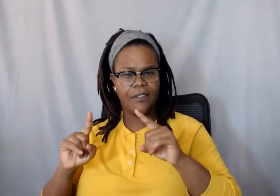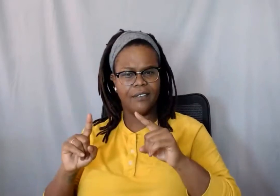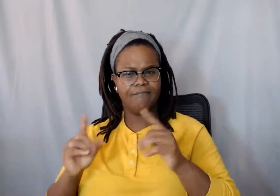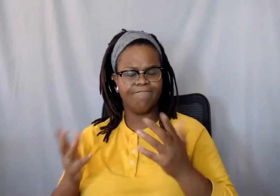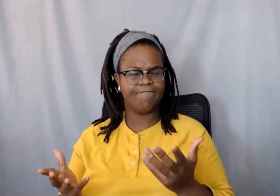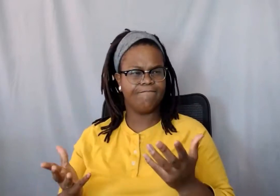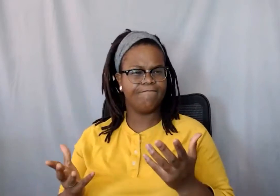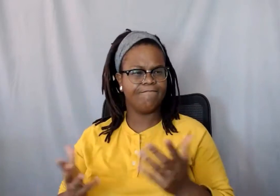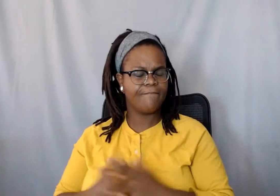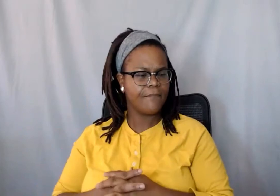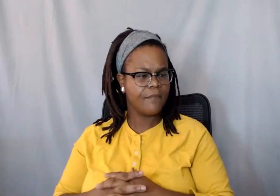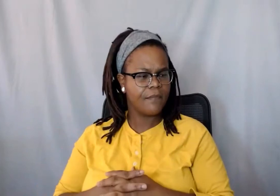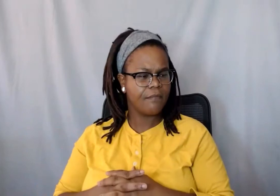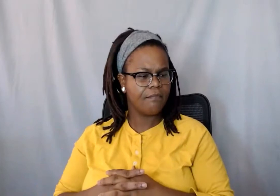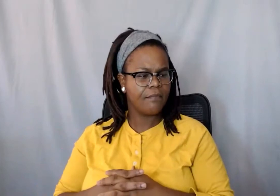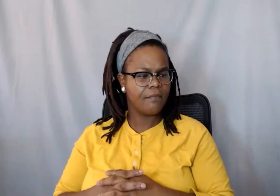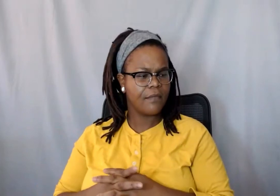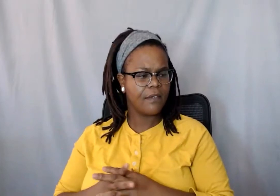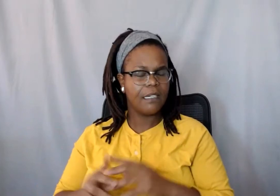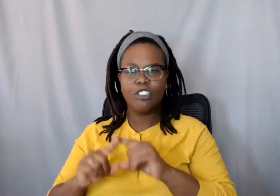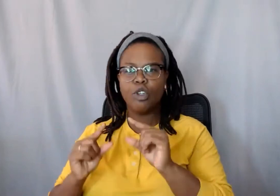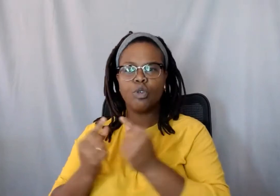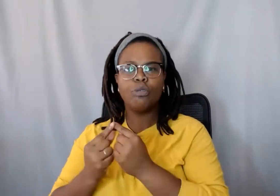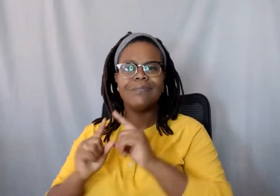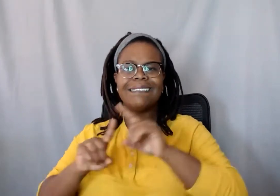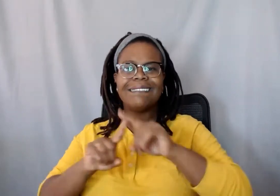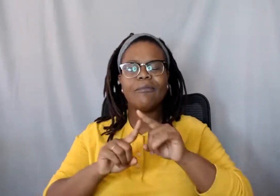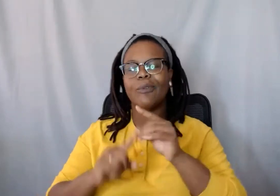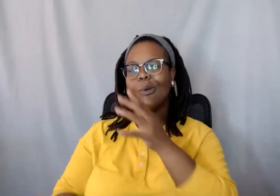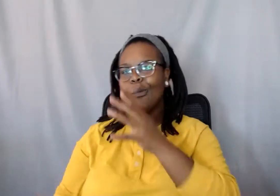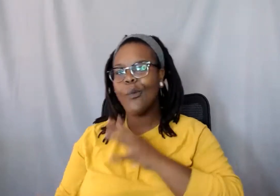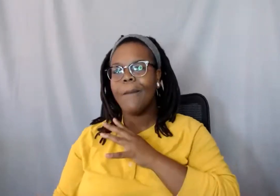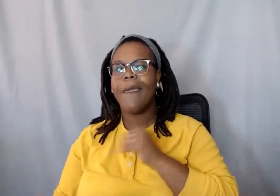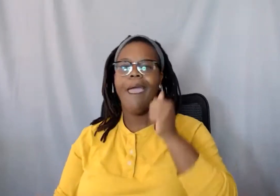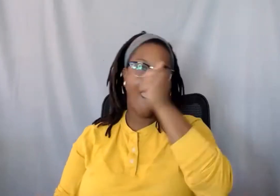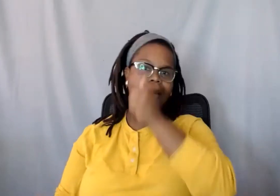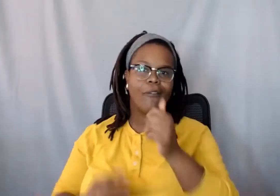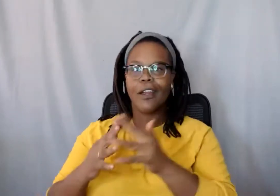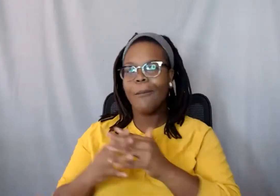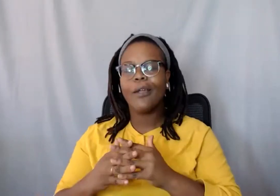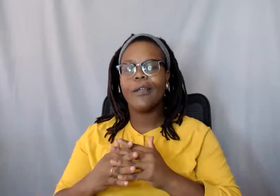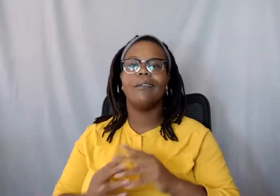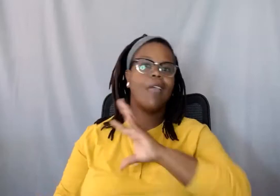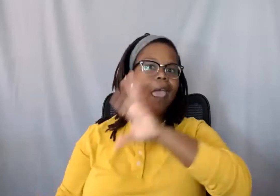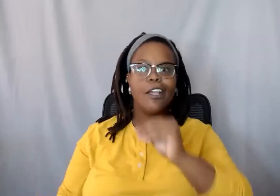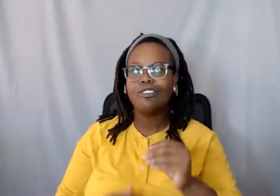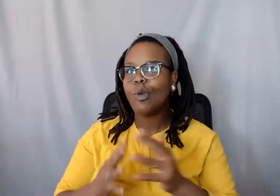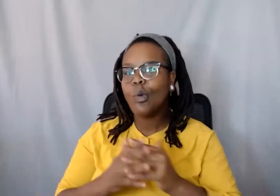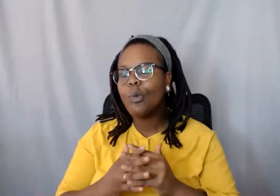that are like low-income communities for women, African-Americans, Asian groups, and everyone has that community here. But